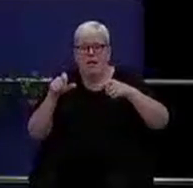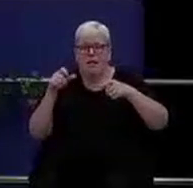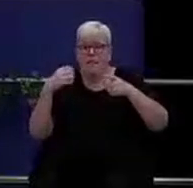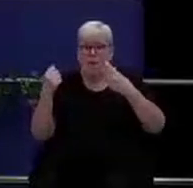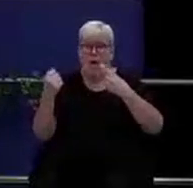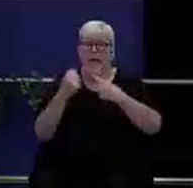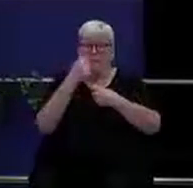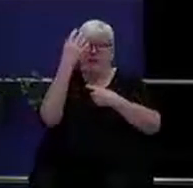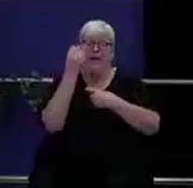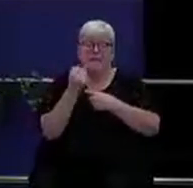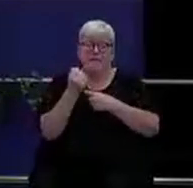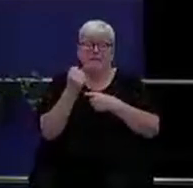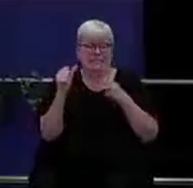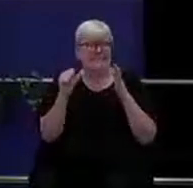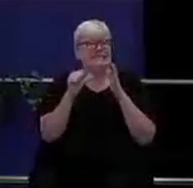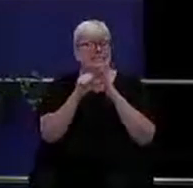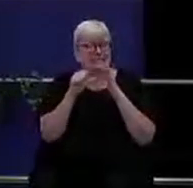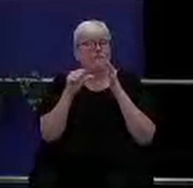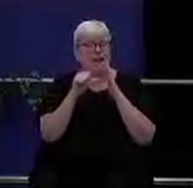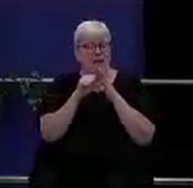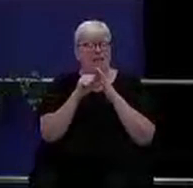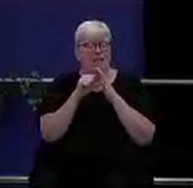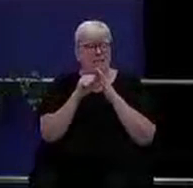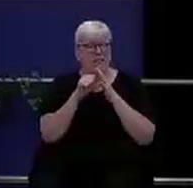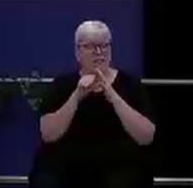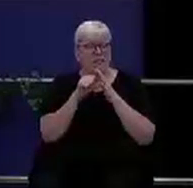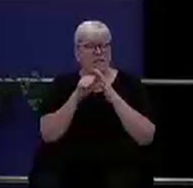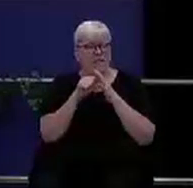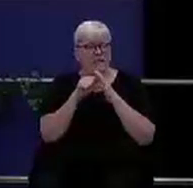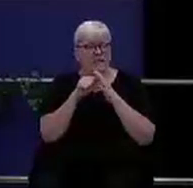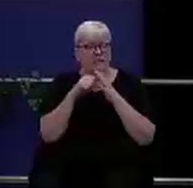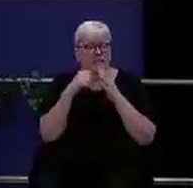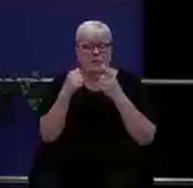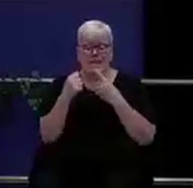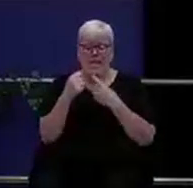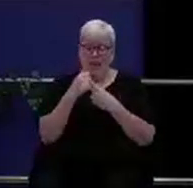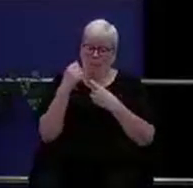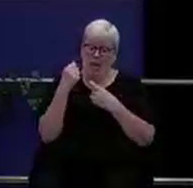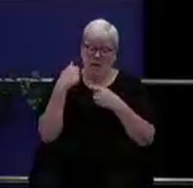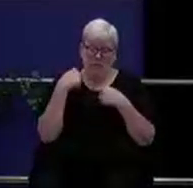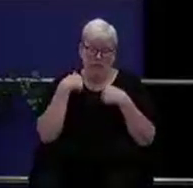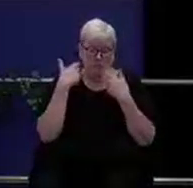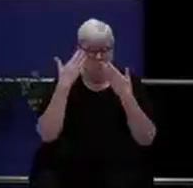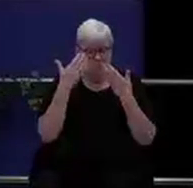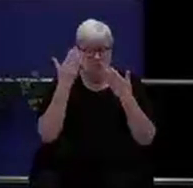impact, it's quite difficult. And as I say, it certainly did have an impact by the end of it.